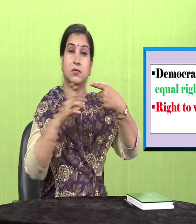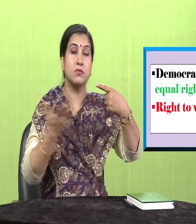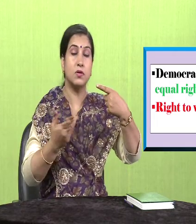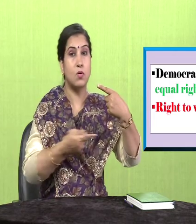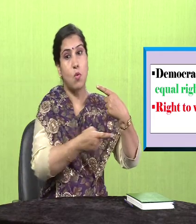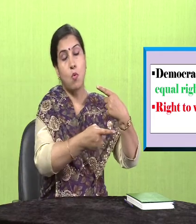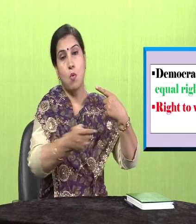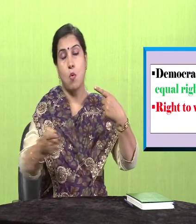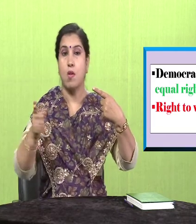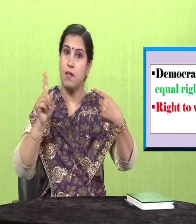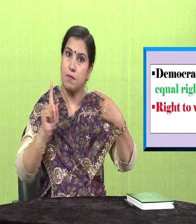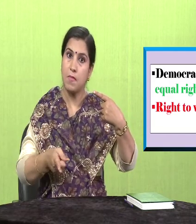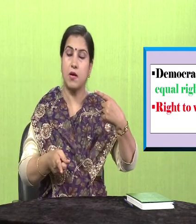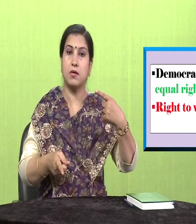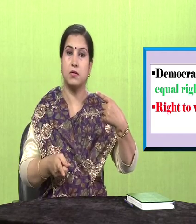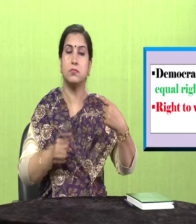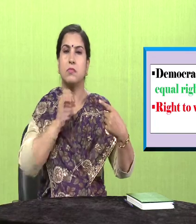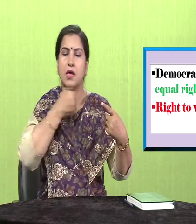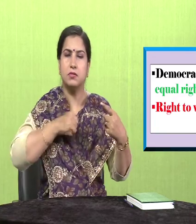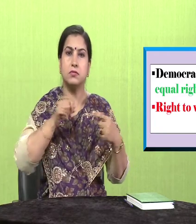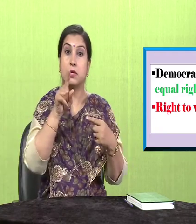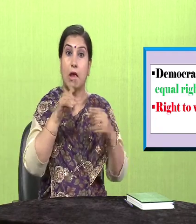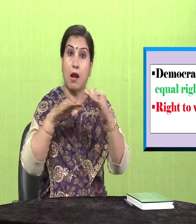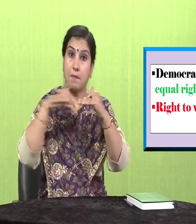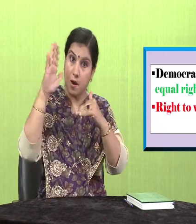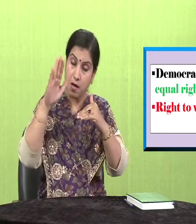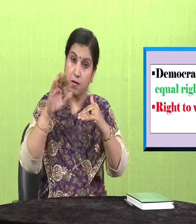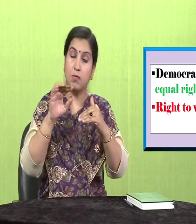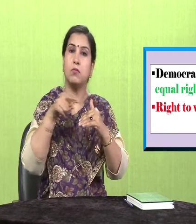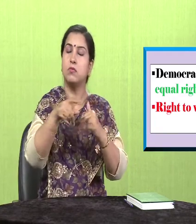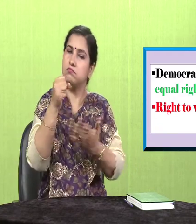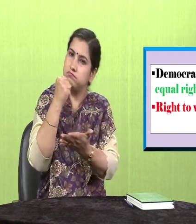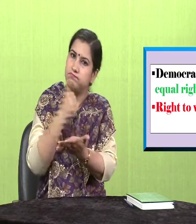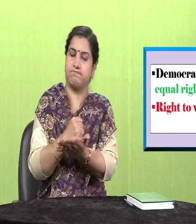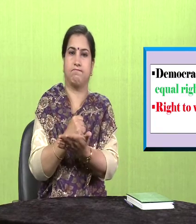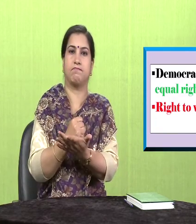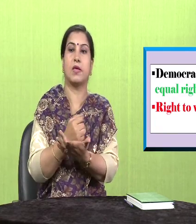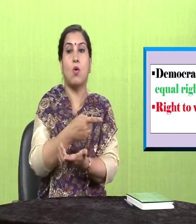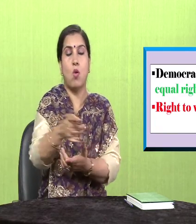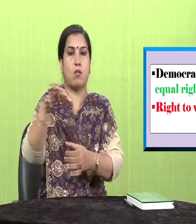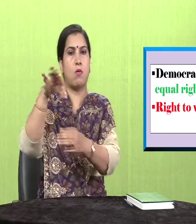that all the adult citizens have the right to vote.